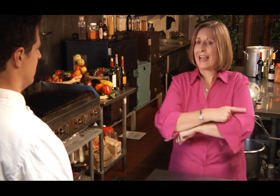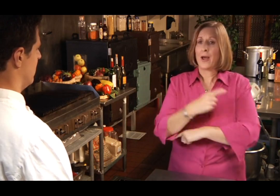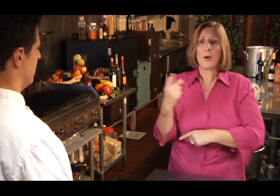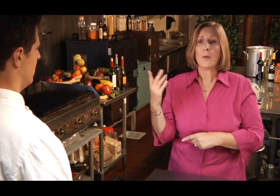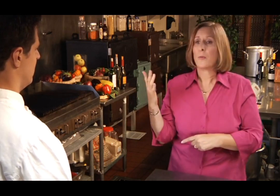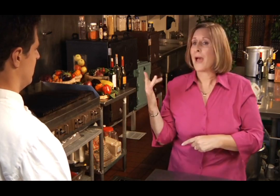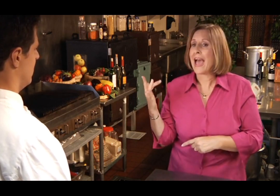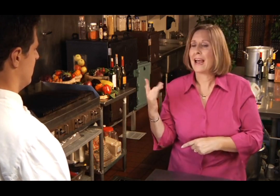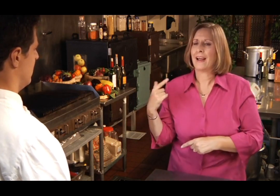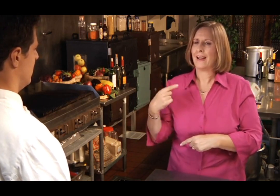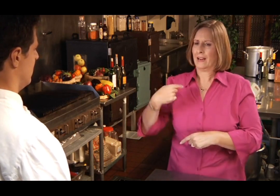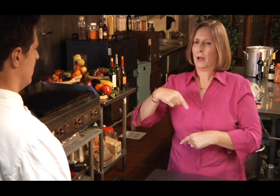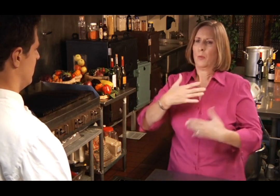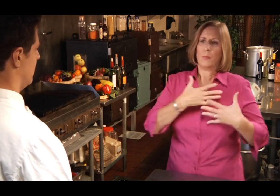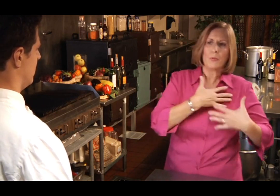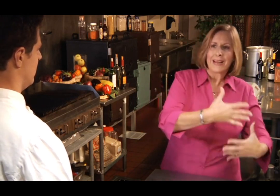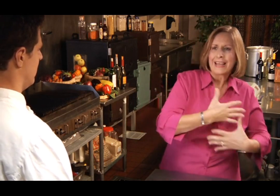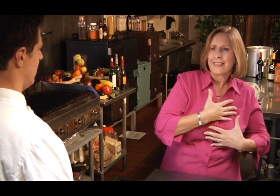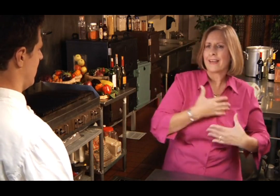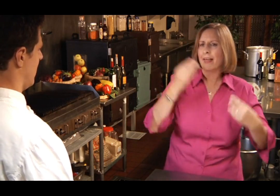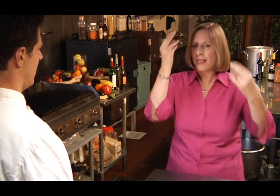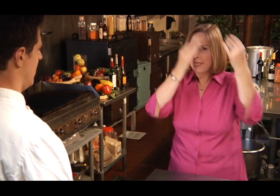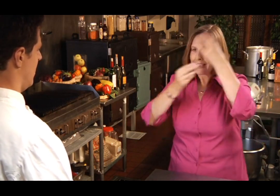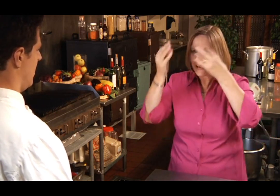breathing, thinking, and moving.